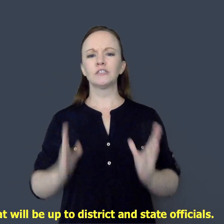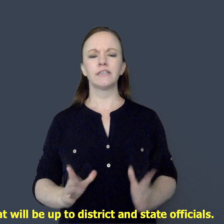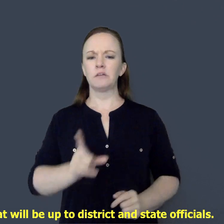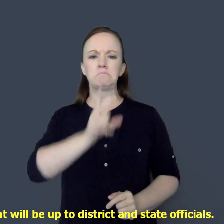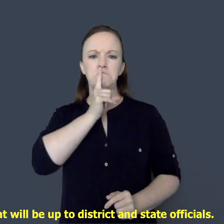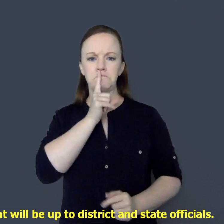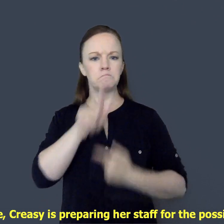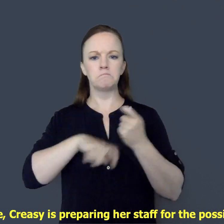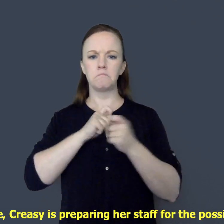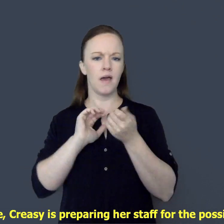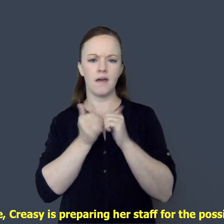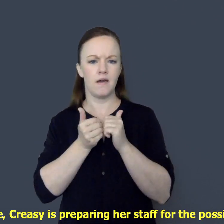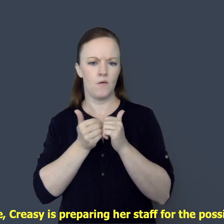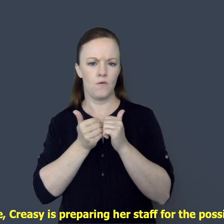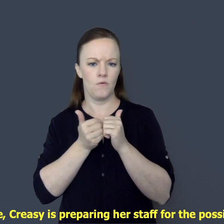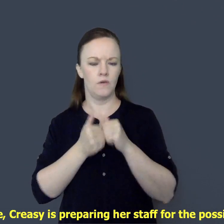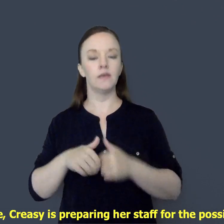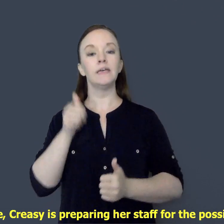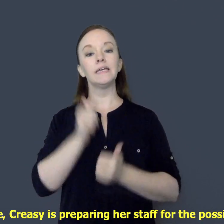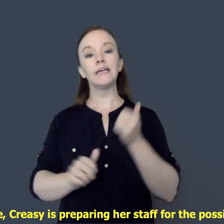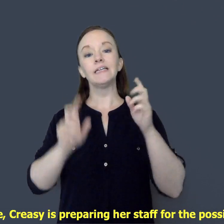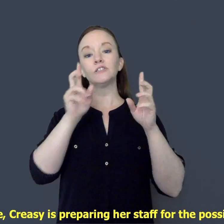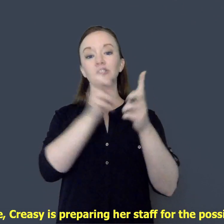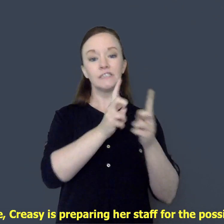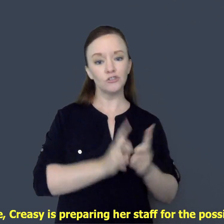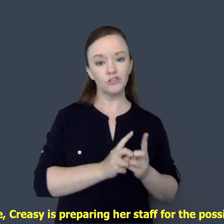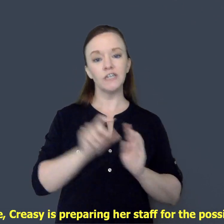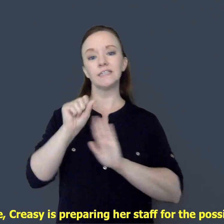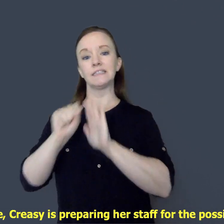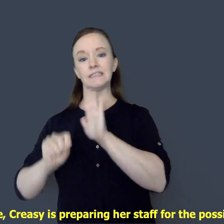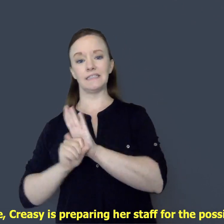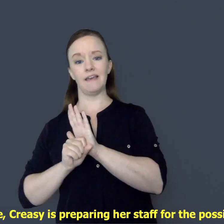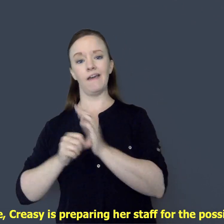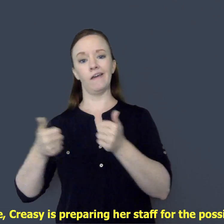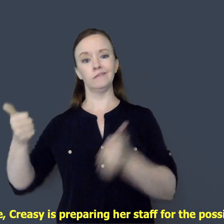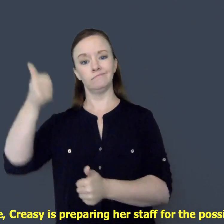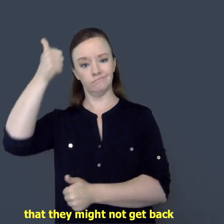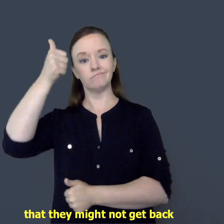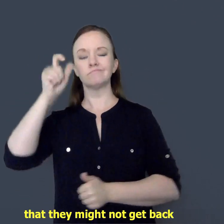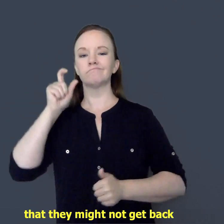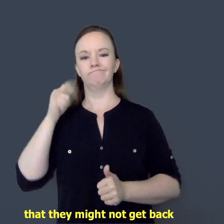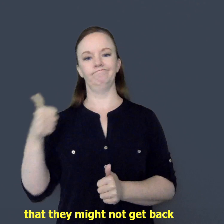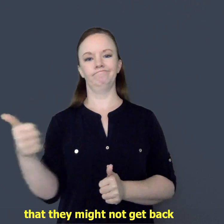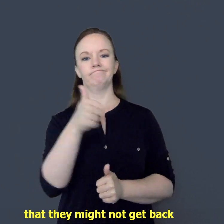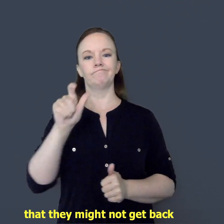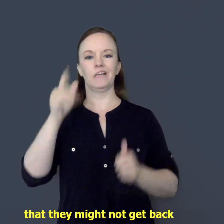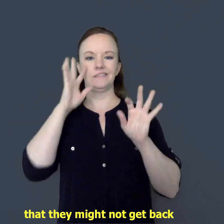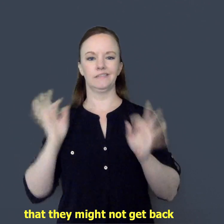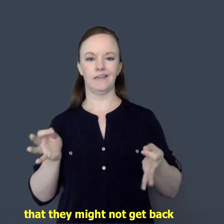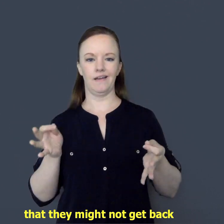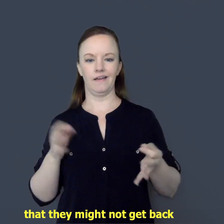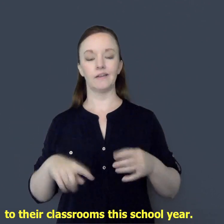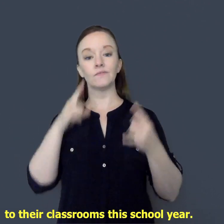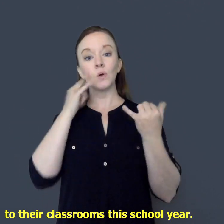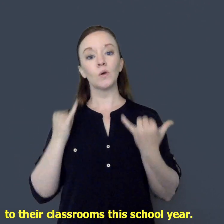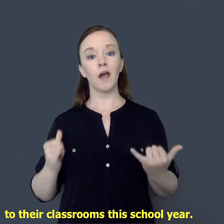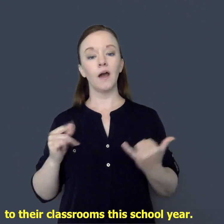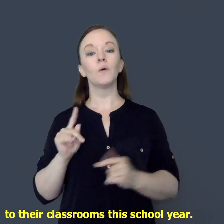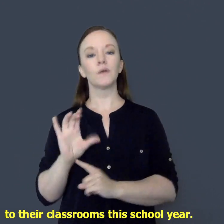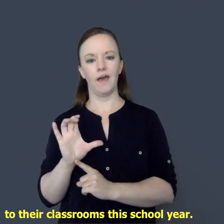and state officials. Meanwhile, Creasy is preparing her staff for the possibility that they might not get back to their classrooms this